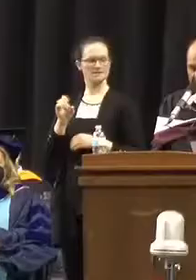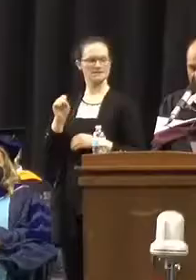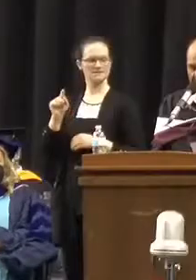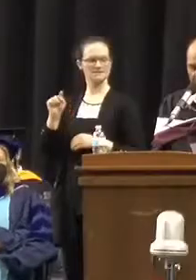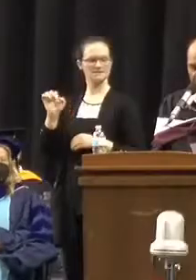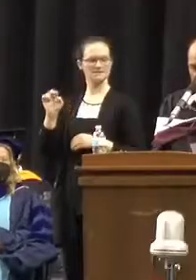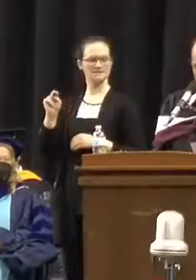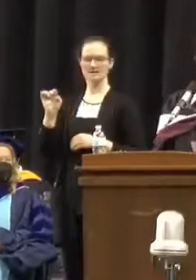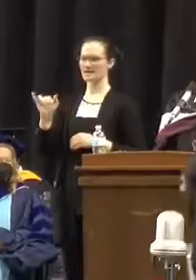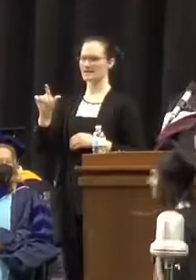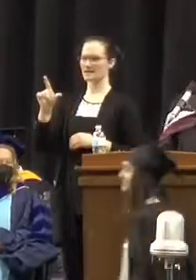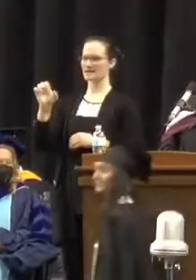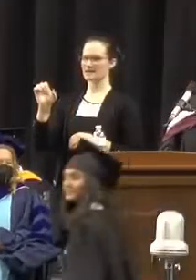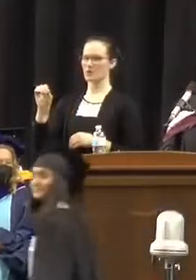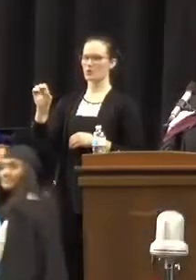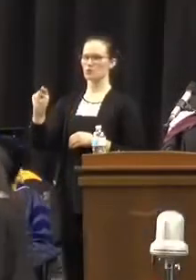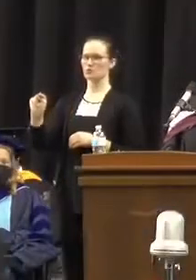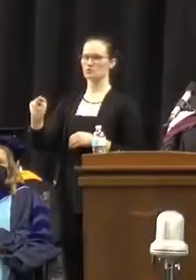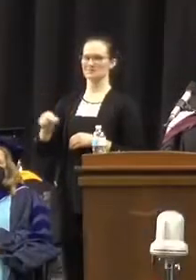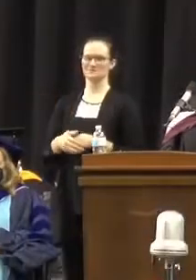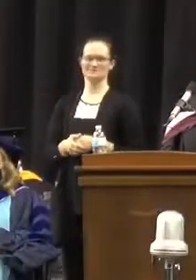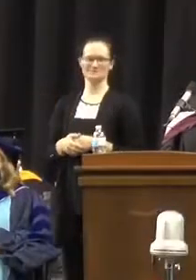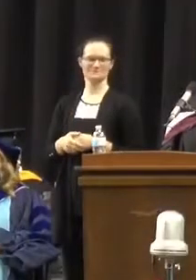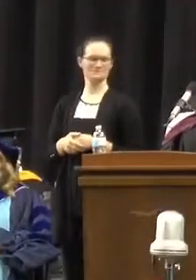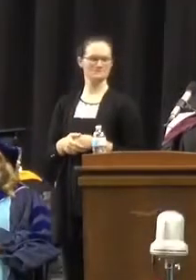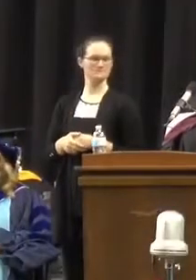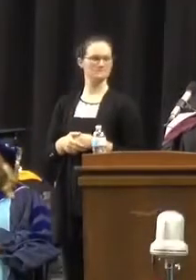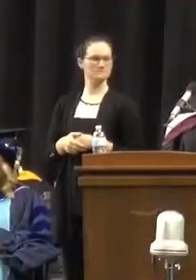Destiny Leon.